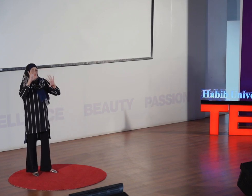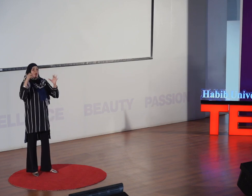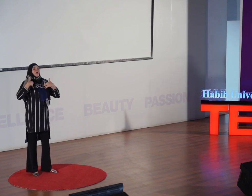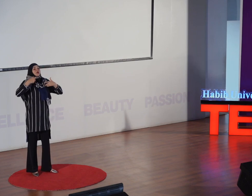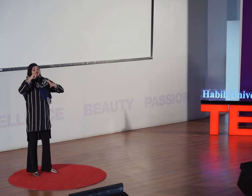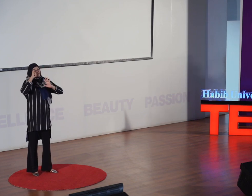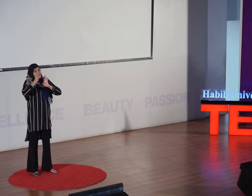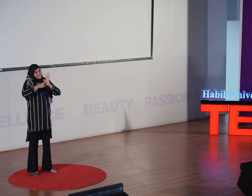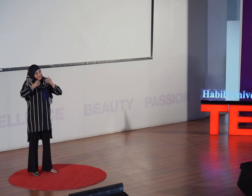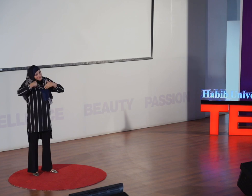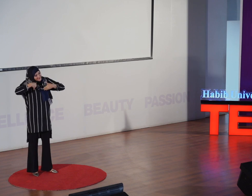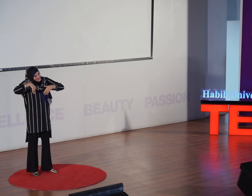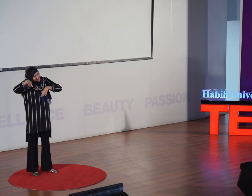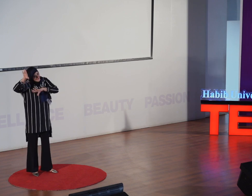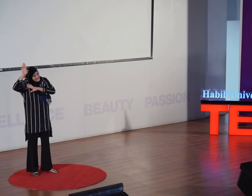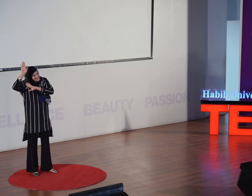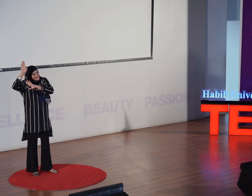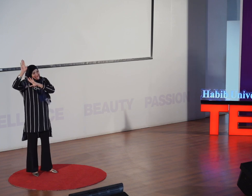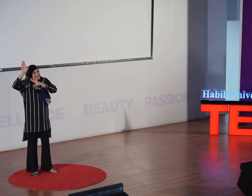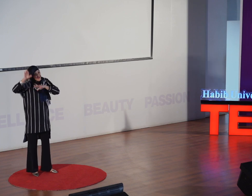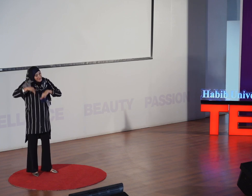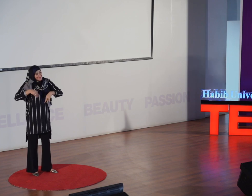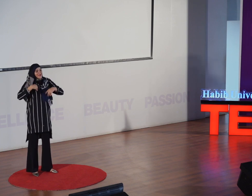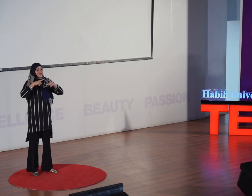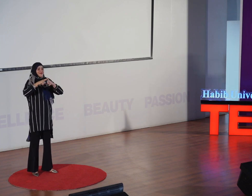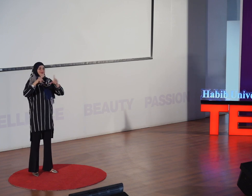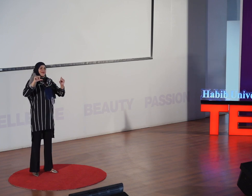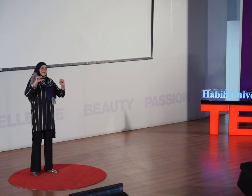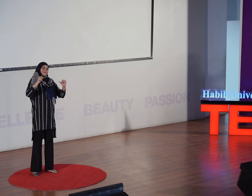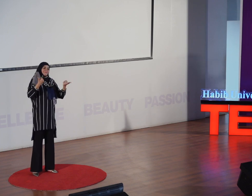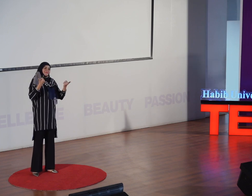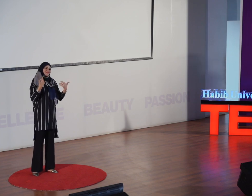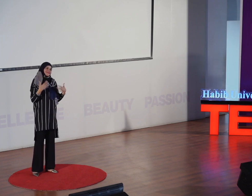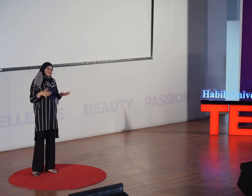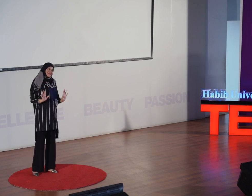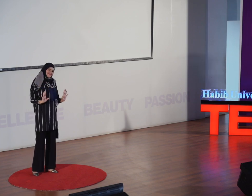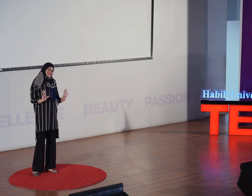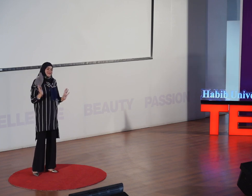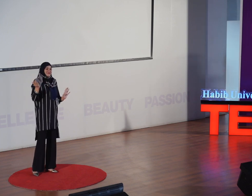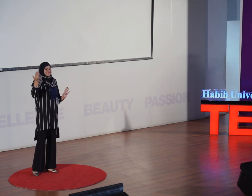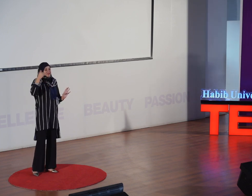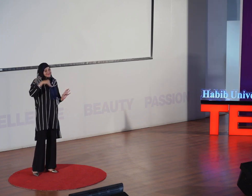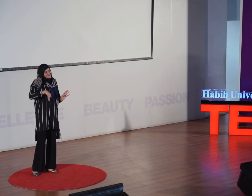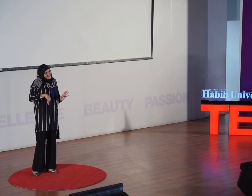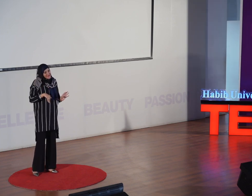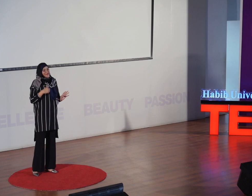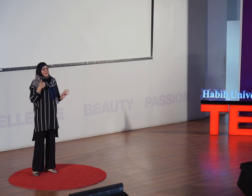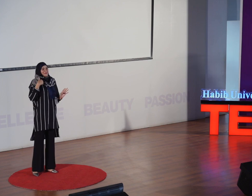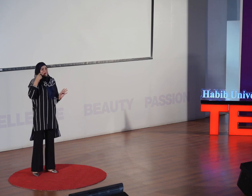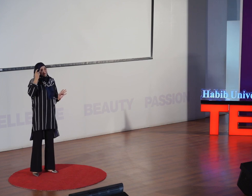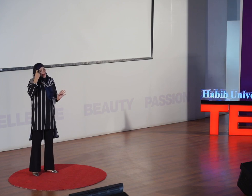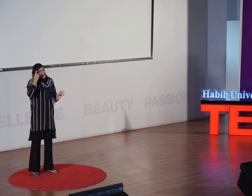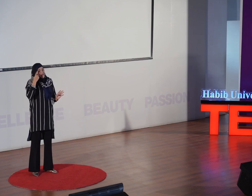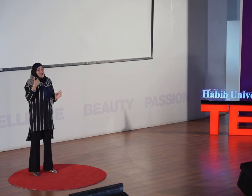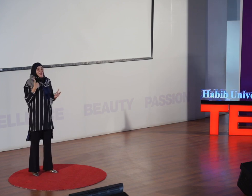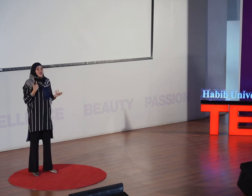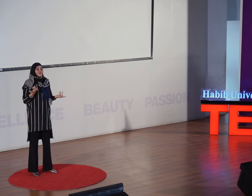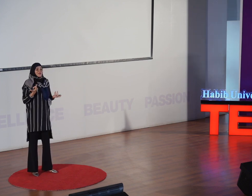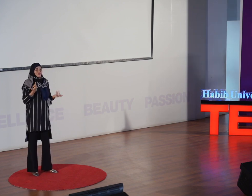represent Pakistan in Japan for a karate competition, something that made me extremely happy